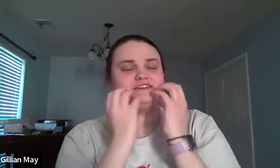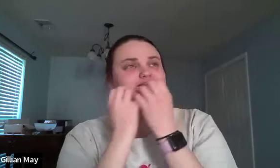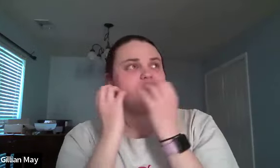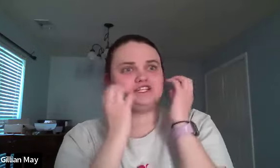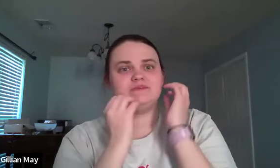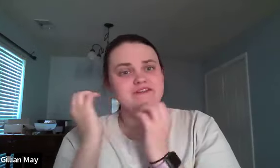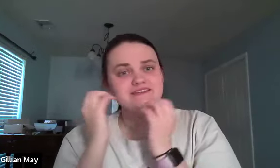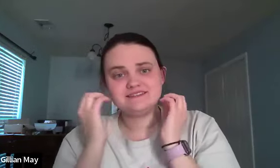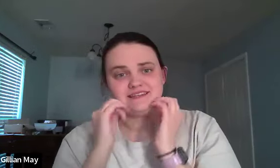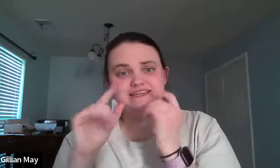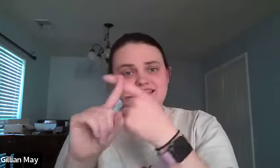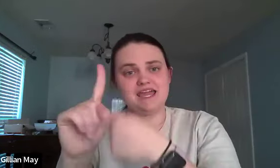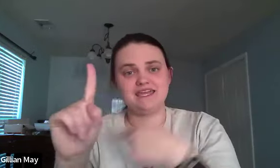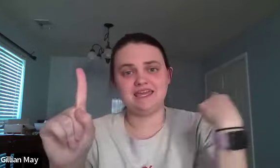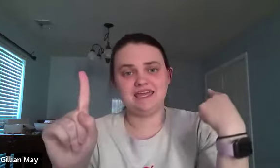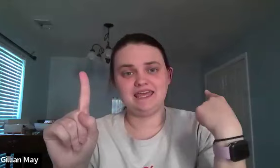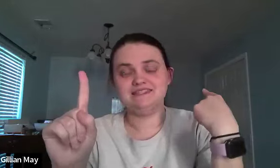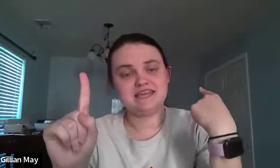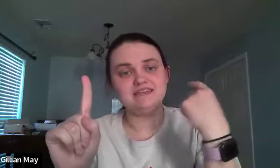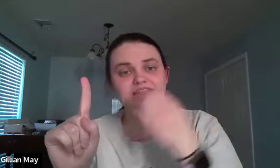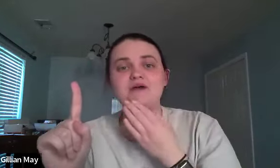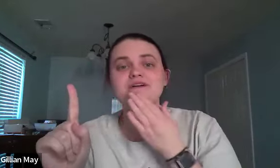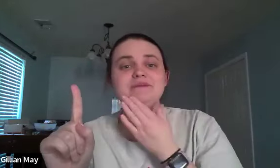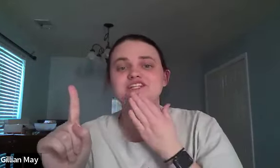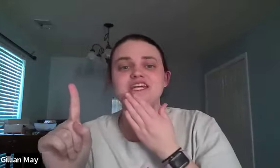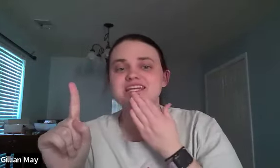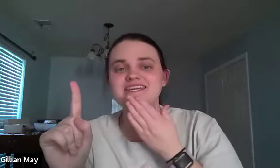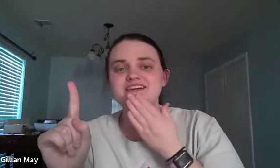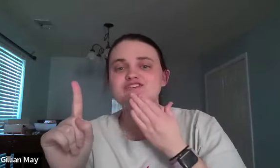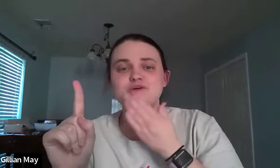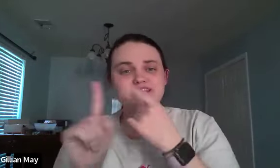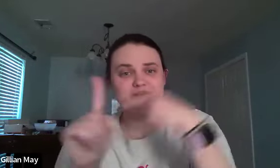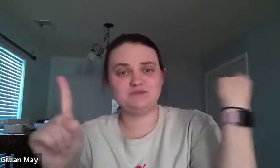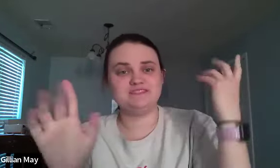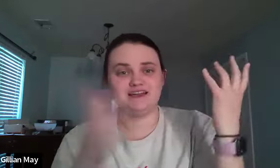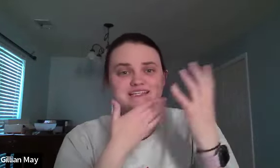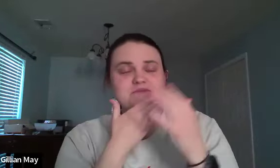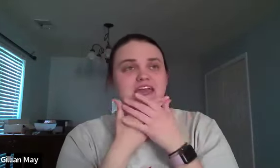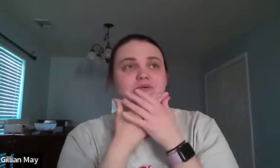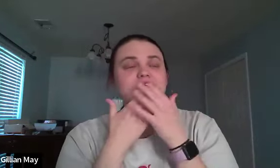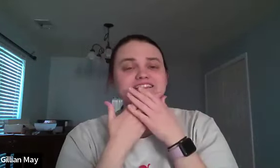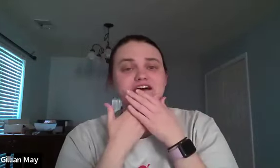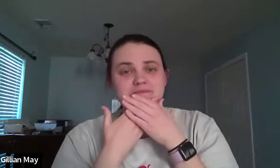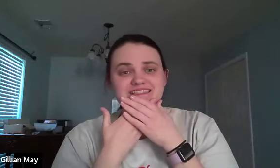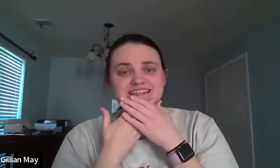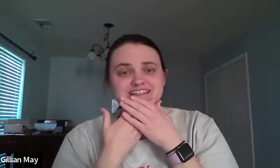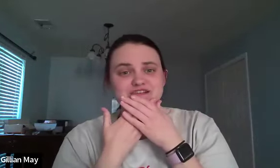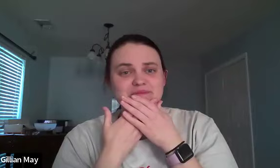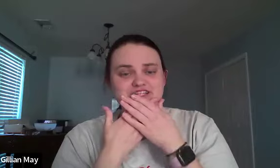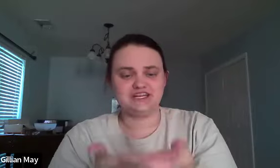I've scratched my face is like insane. Like I will get my chin so many times when I'm signing something, and I will like stop mid-sentence and grab my chin and